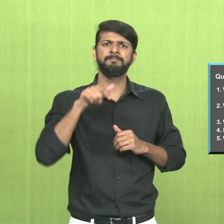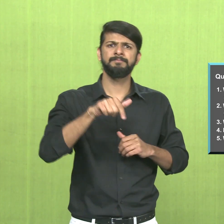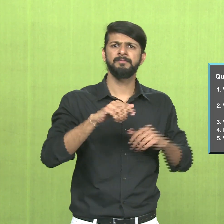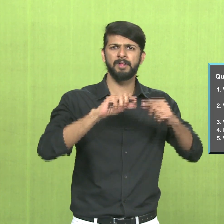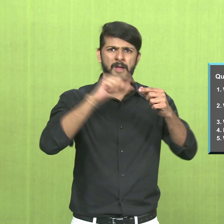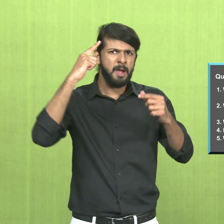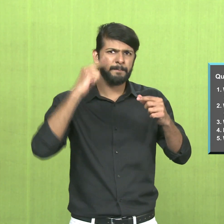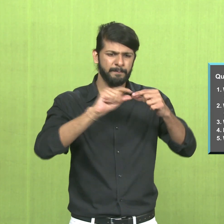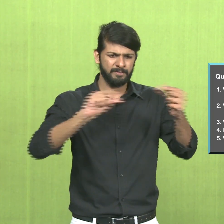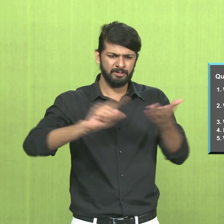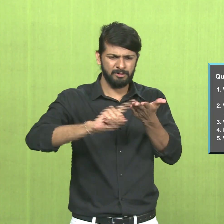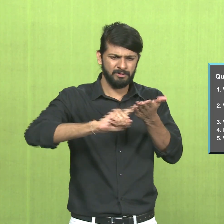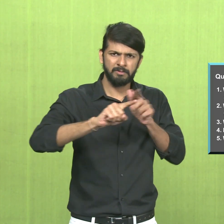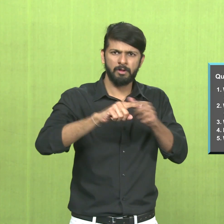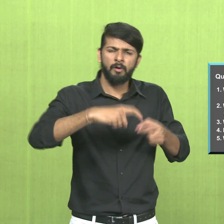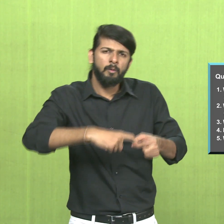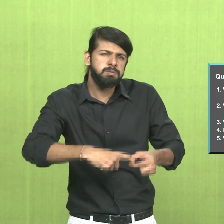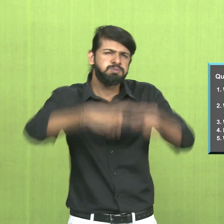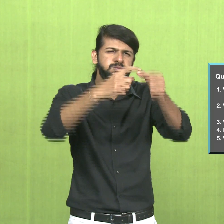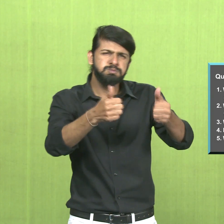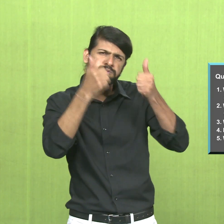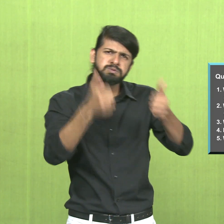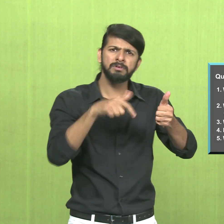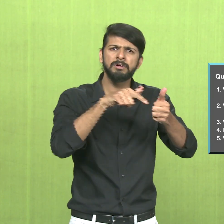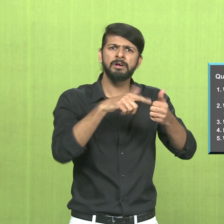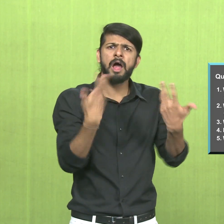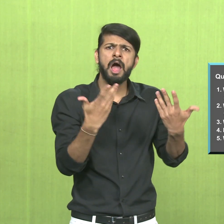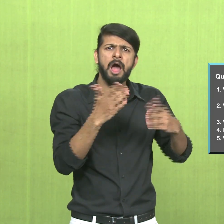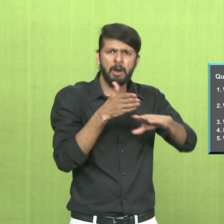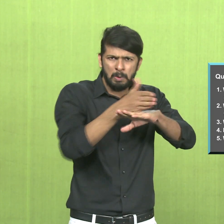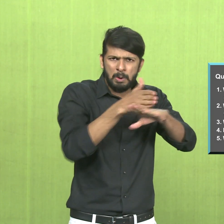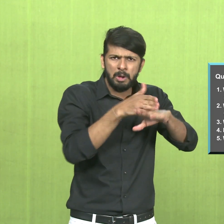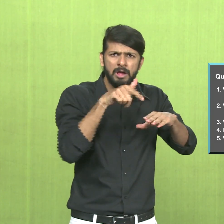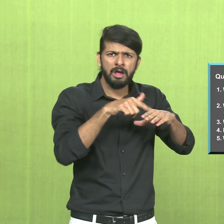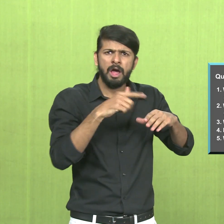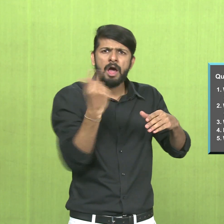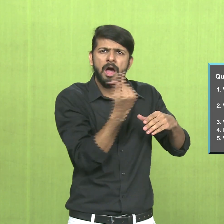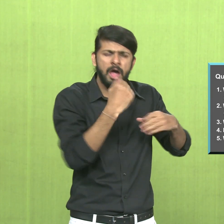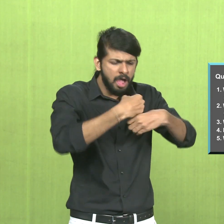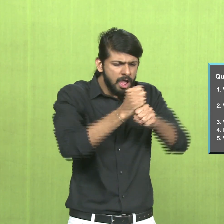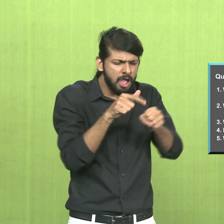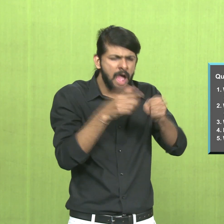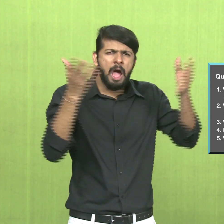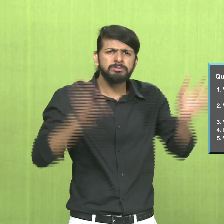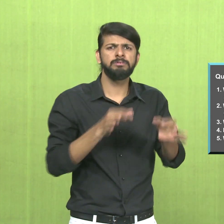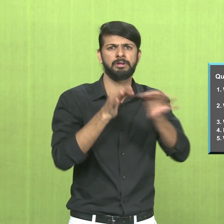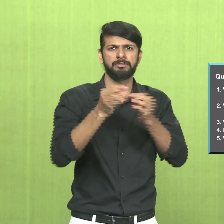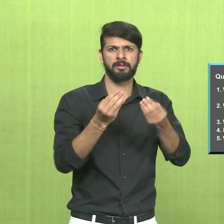Questions for the third painting. Question number 1, which woods are used for making high quality charcoal?